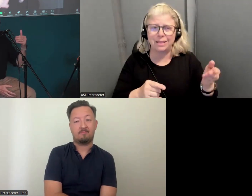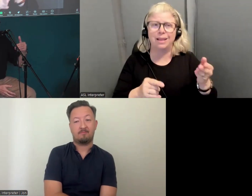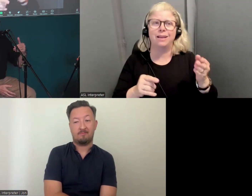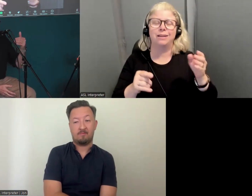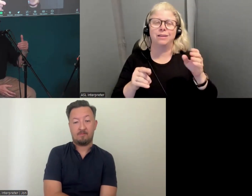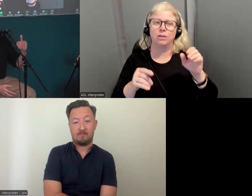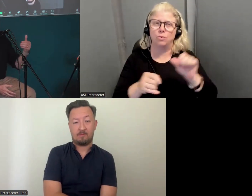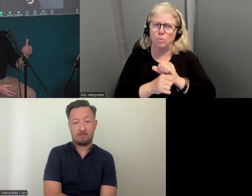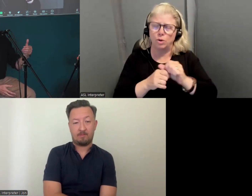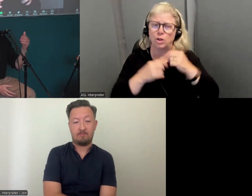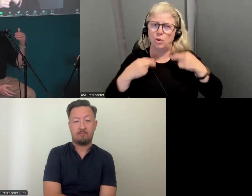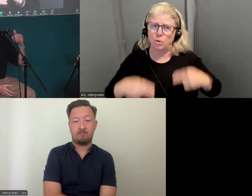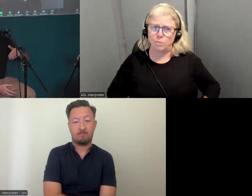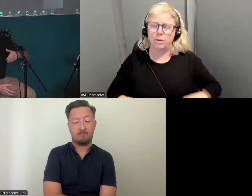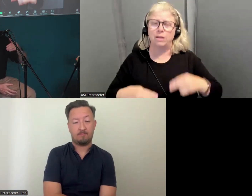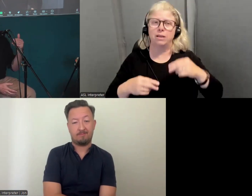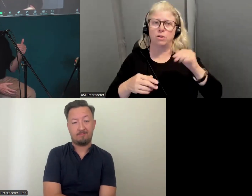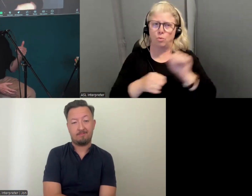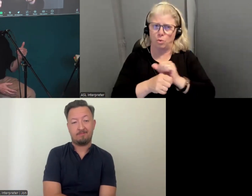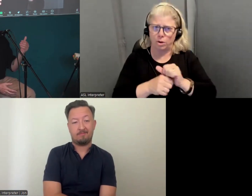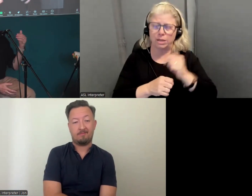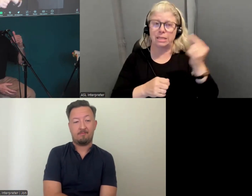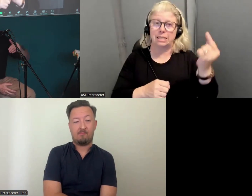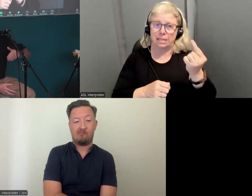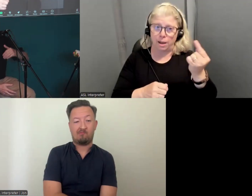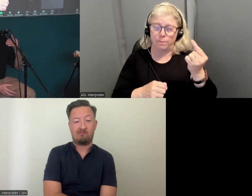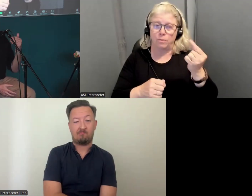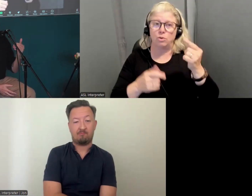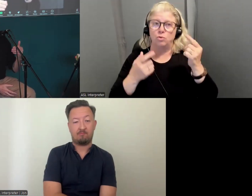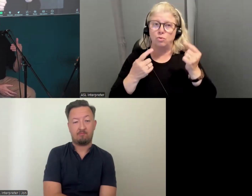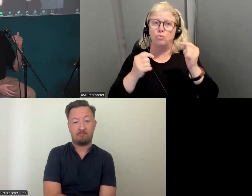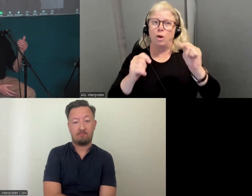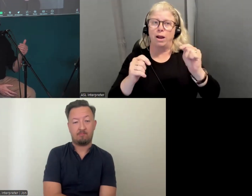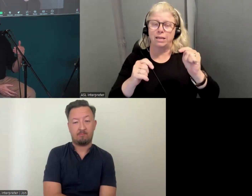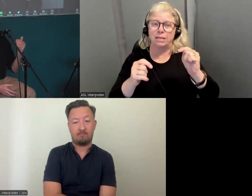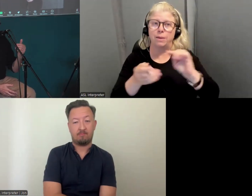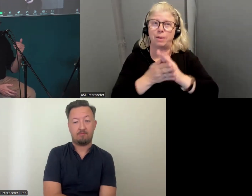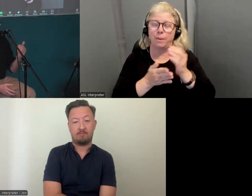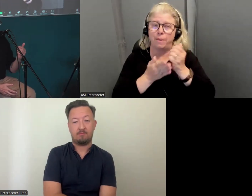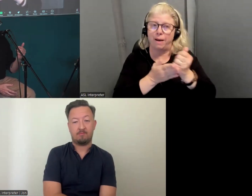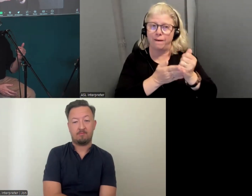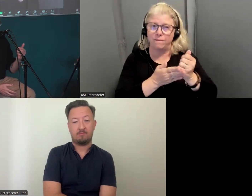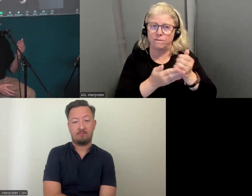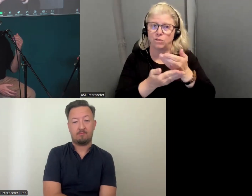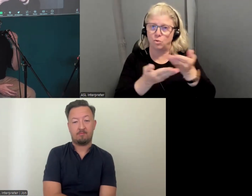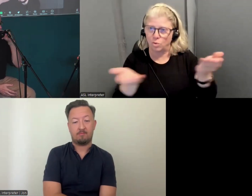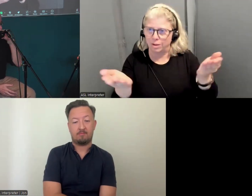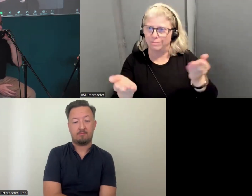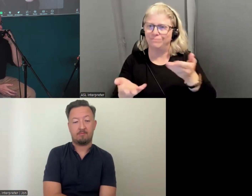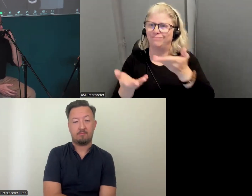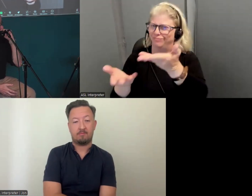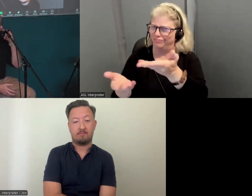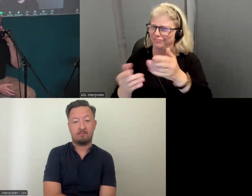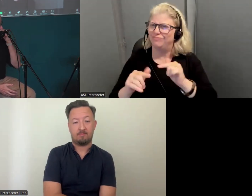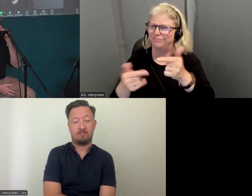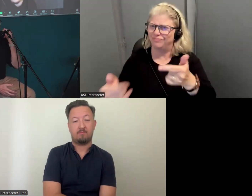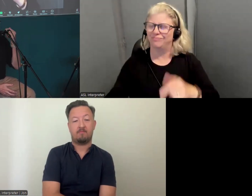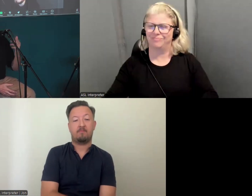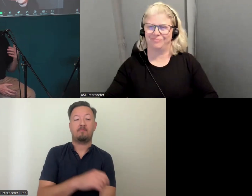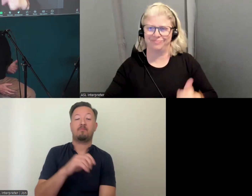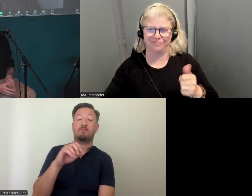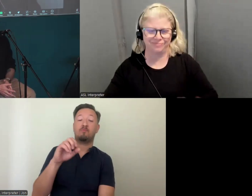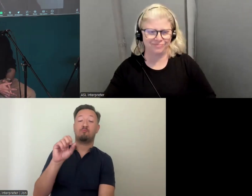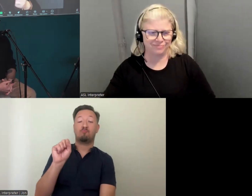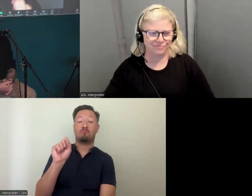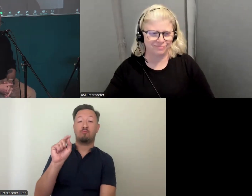the work of a human being is the work of somebody who tries to be helpful to the cosmopolis. The Stoics were cosmopolitan, meaning